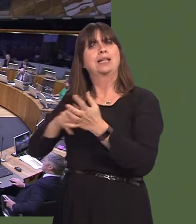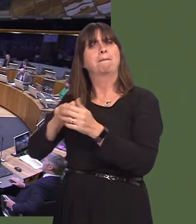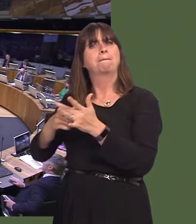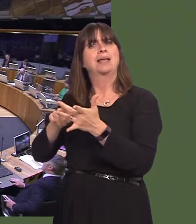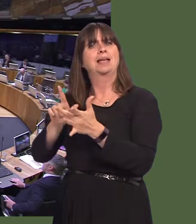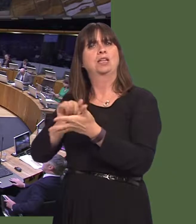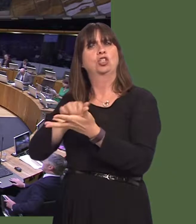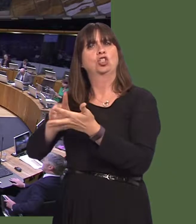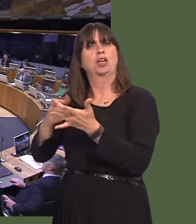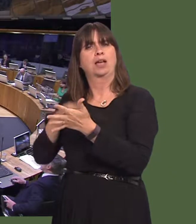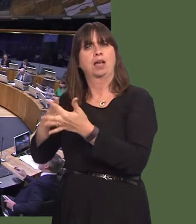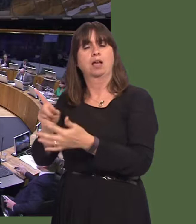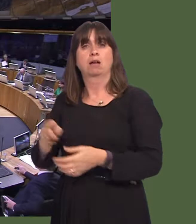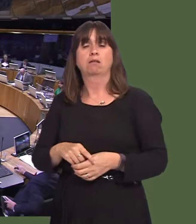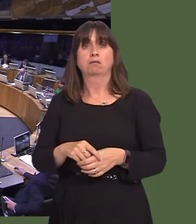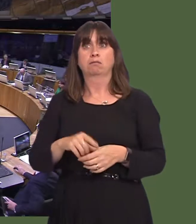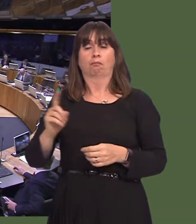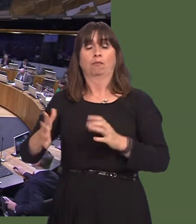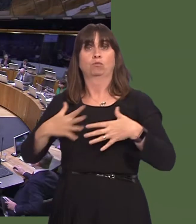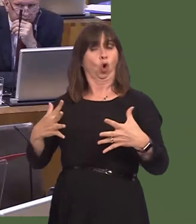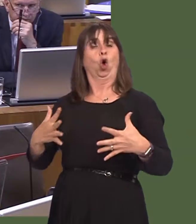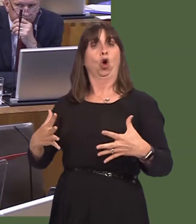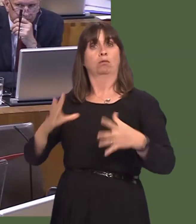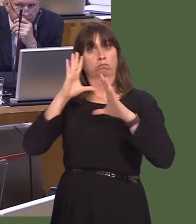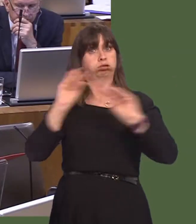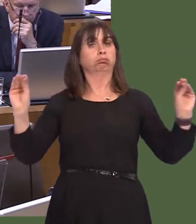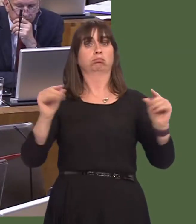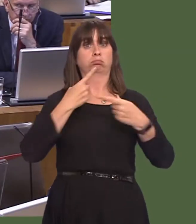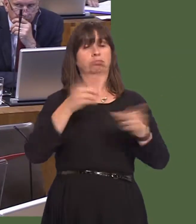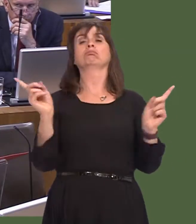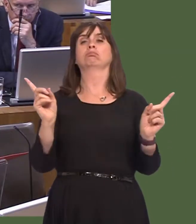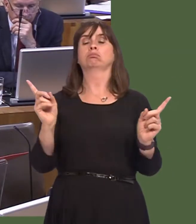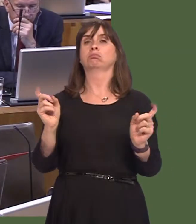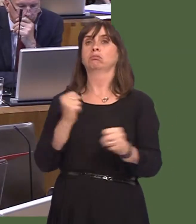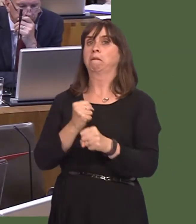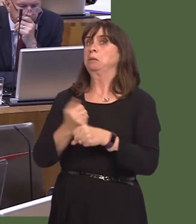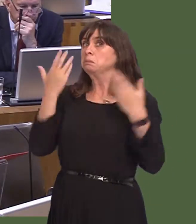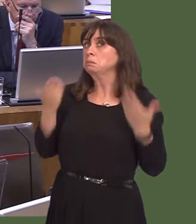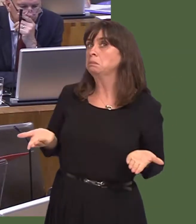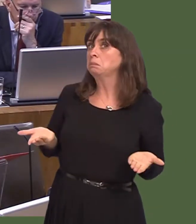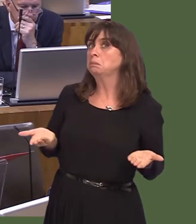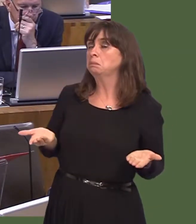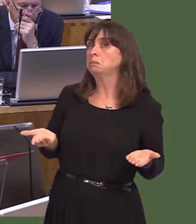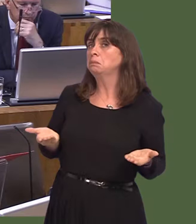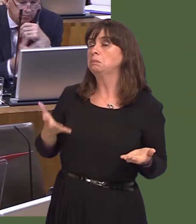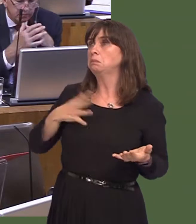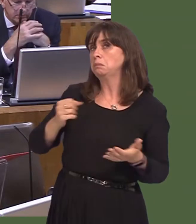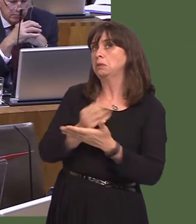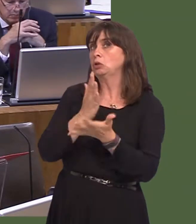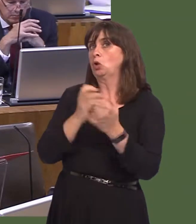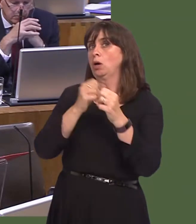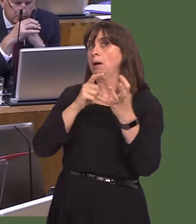come with little or no warning. What we do, of course, in those circumstances is two things. First of all, to make sure that Business